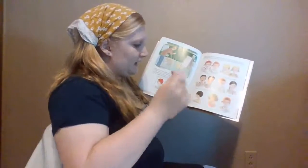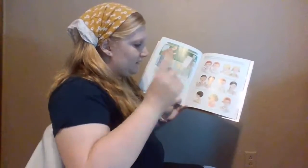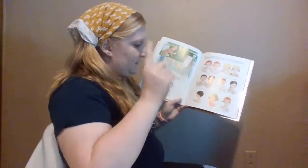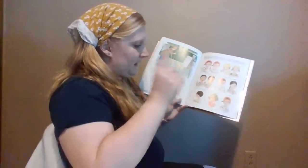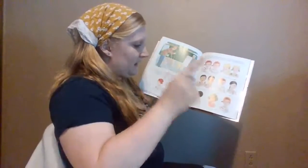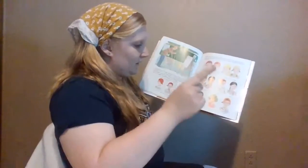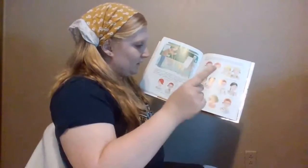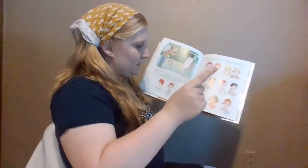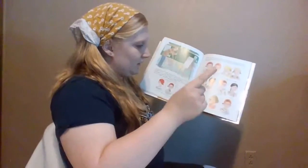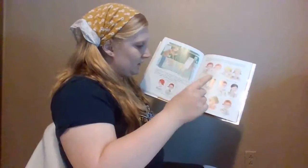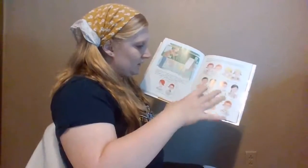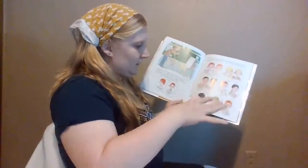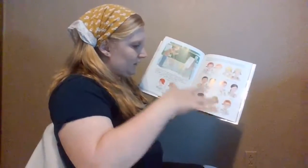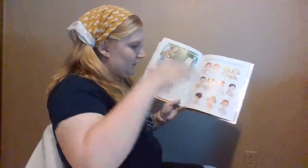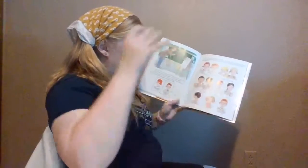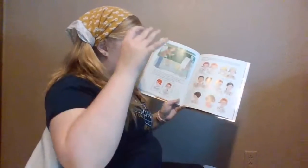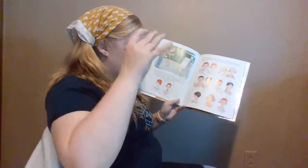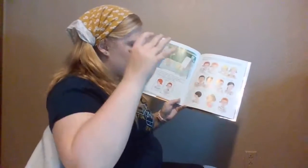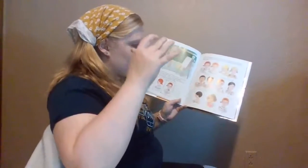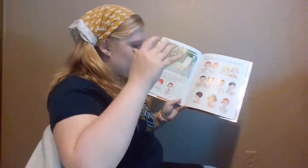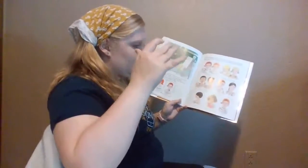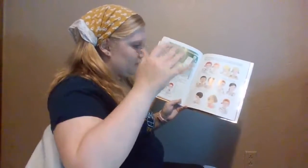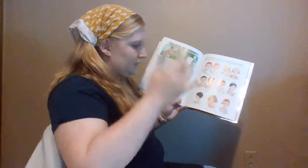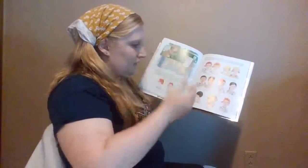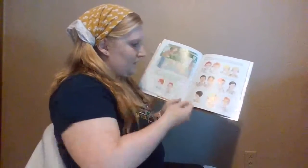Take me out to the crowd.